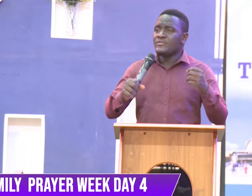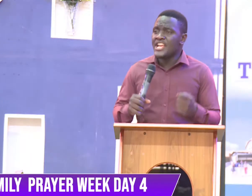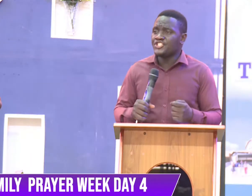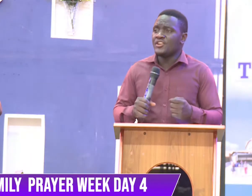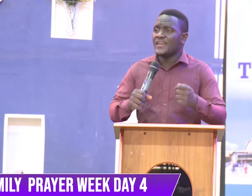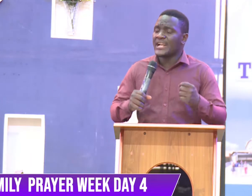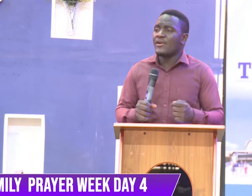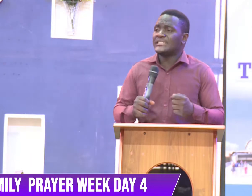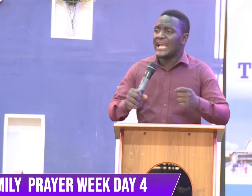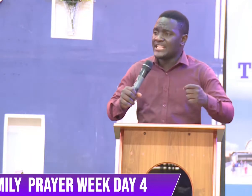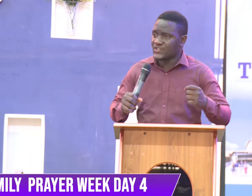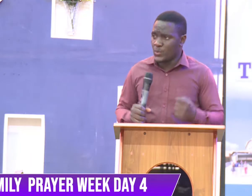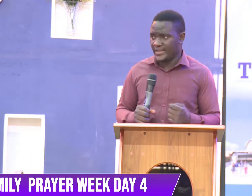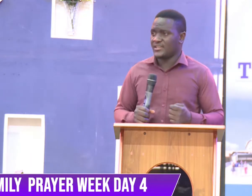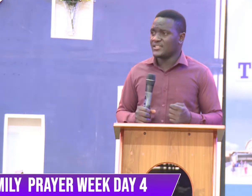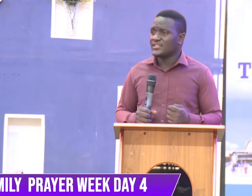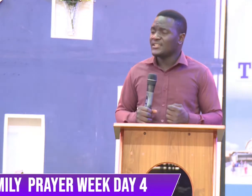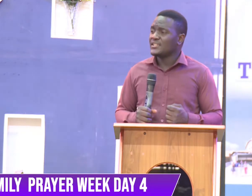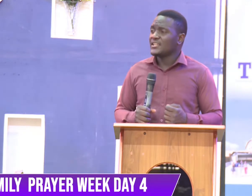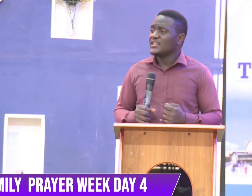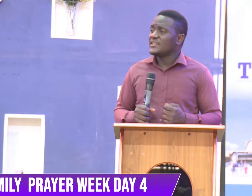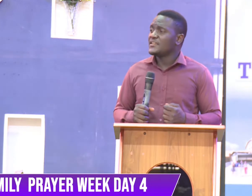the foundation of the character is